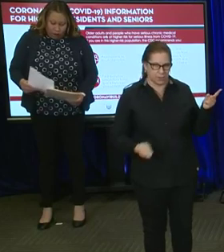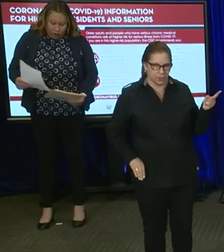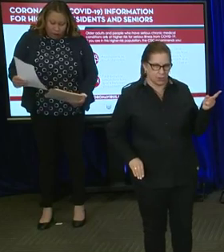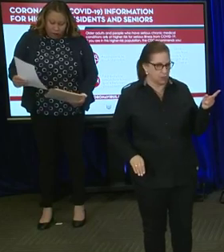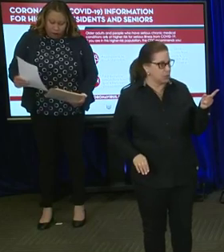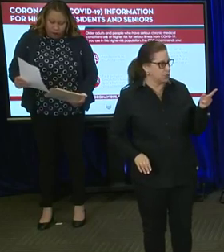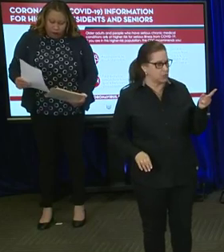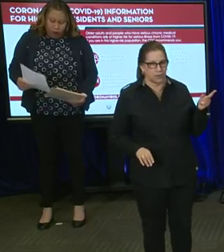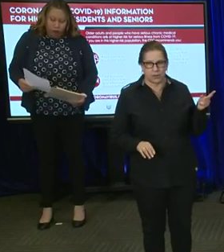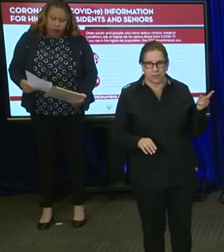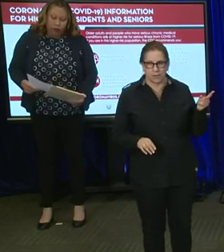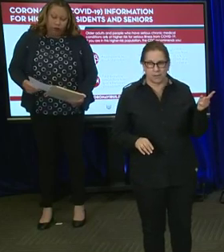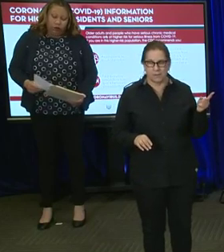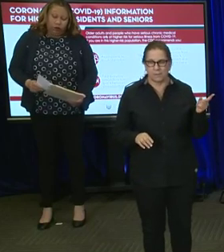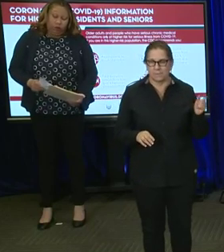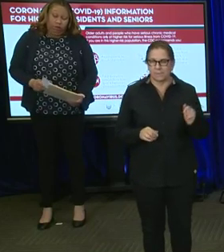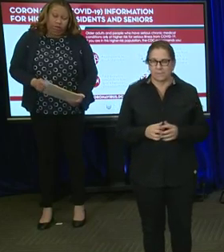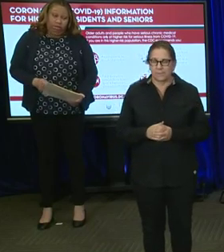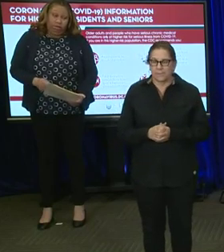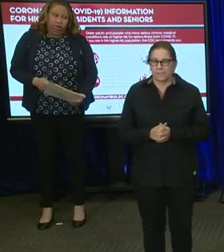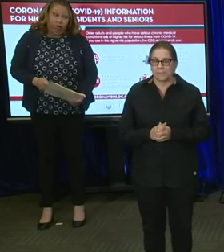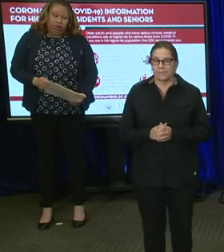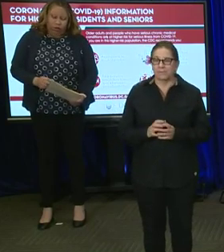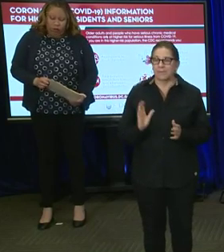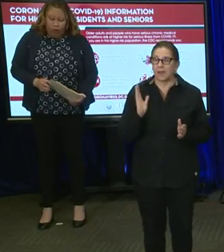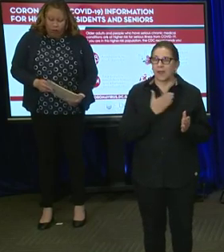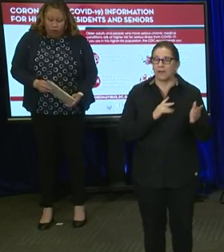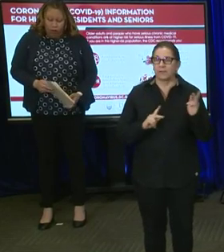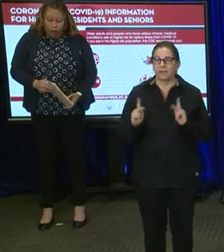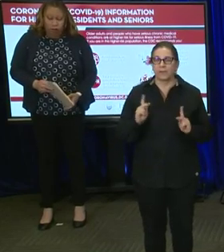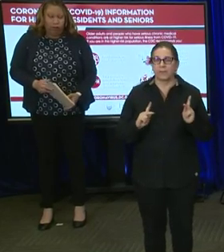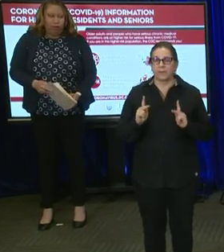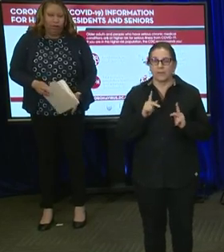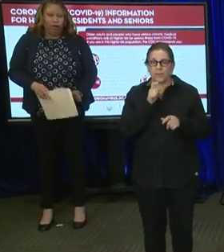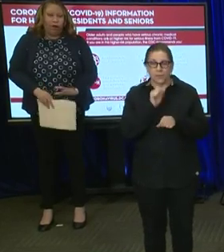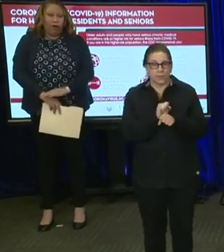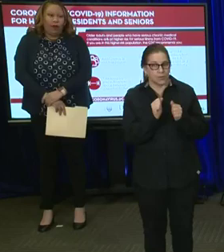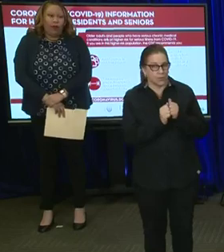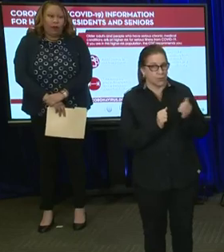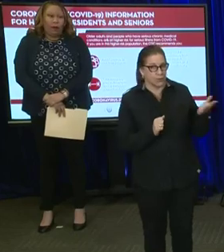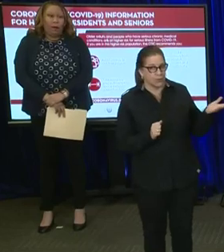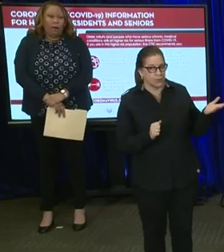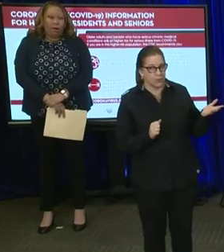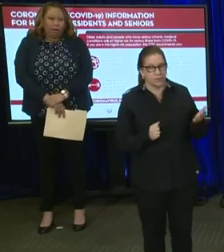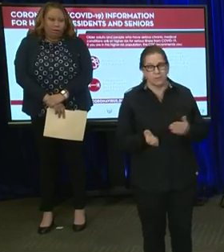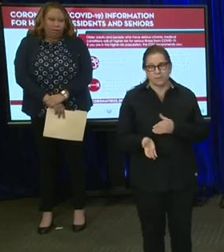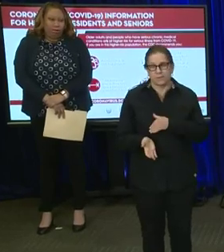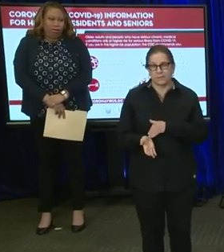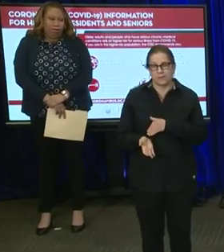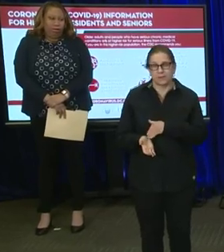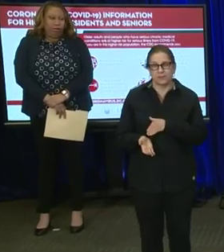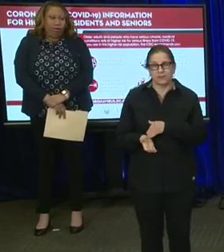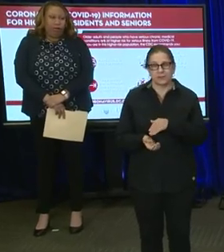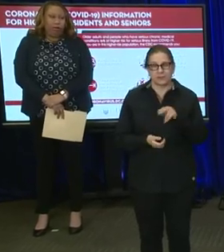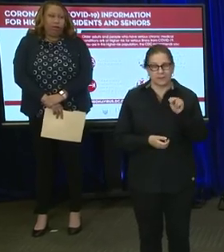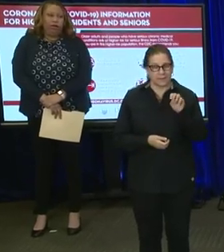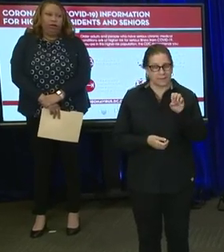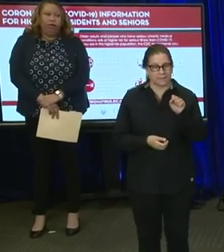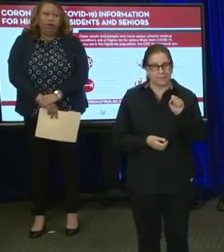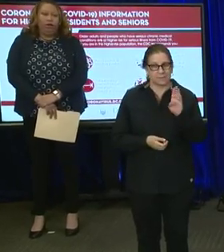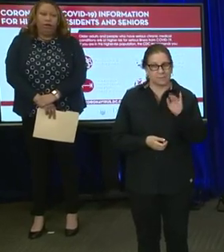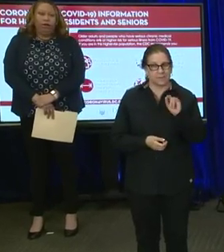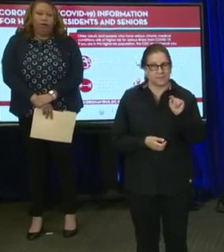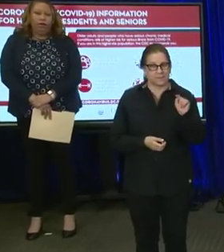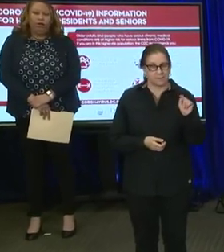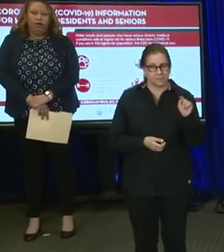her folks who are working with her, Dr. Nesbitt, city administrator. On behalf of Chairman Mendelson and my colleagues at